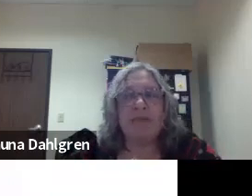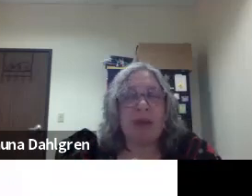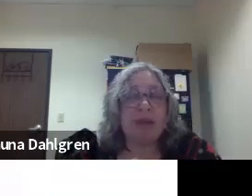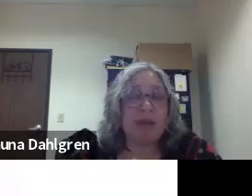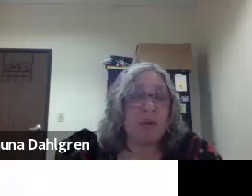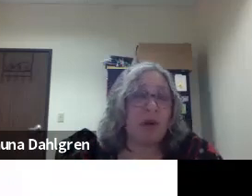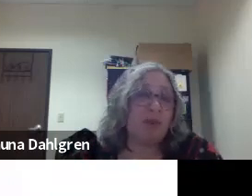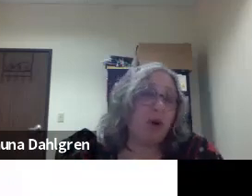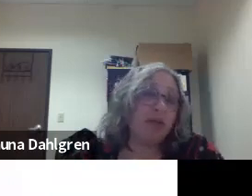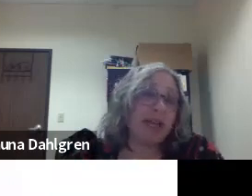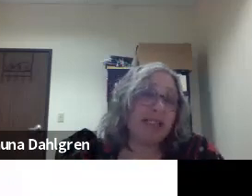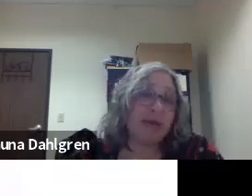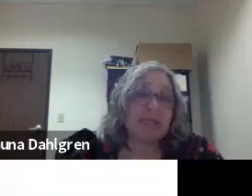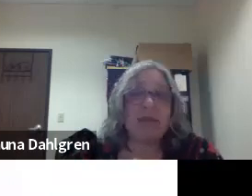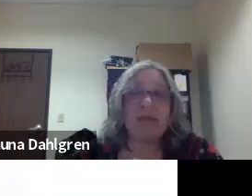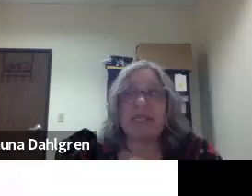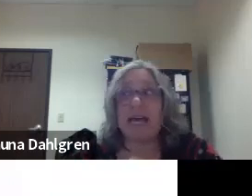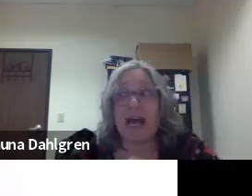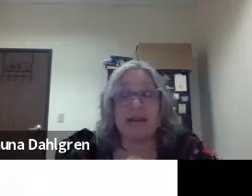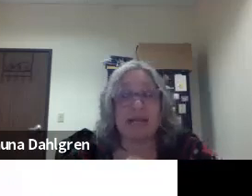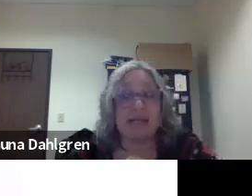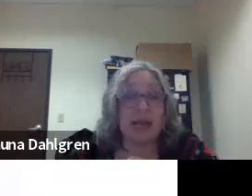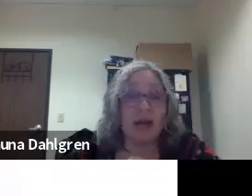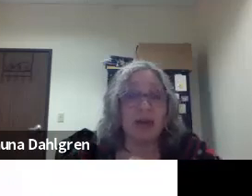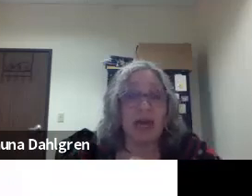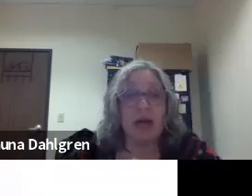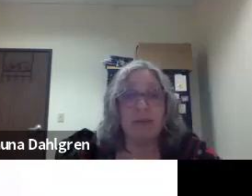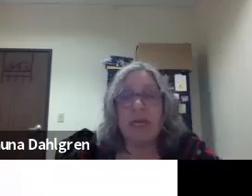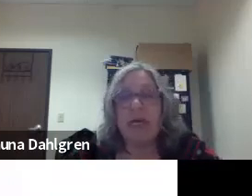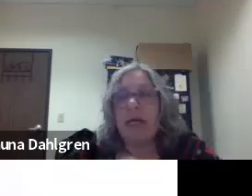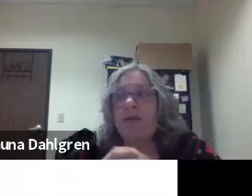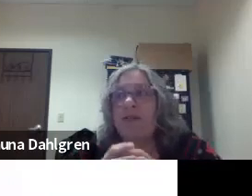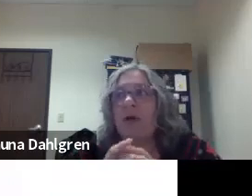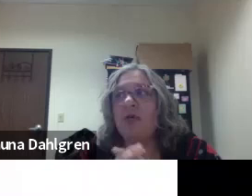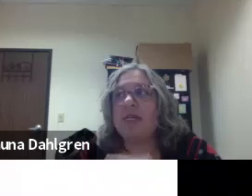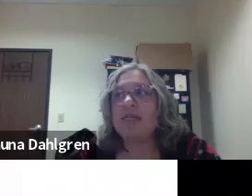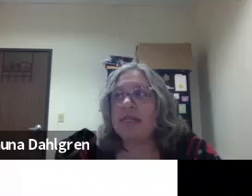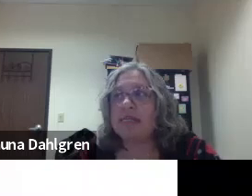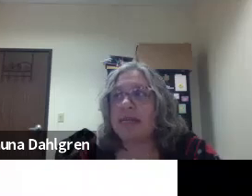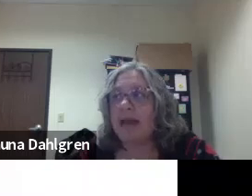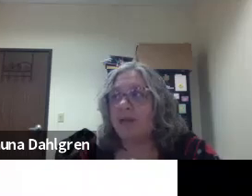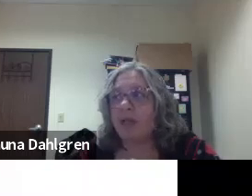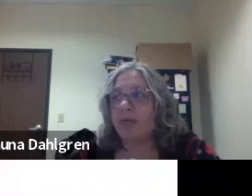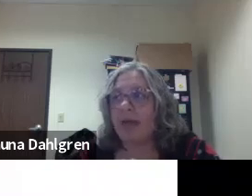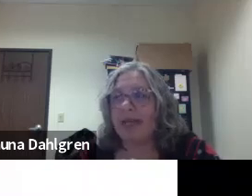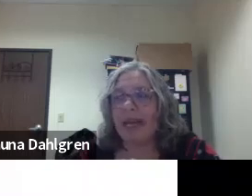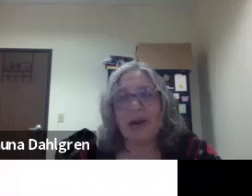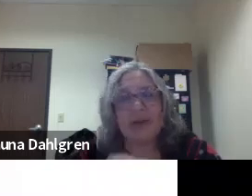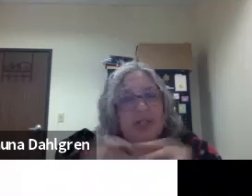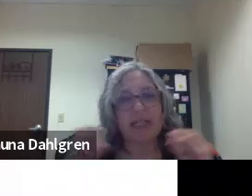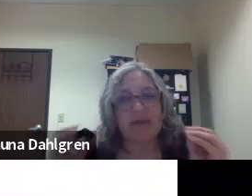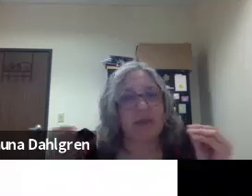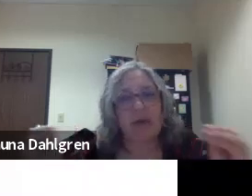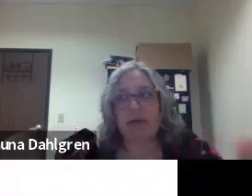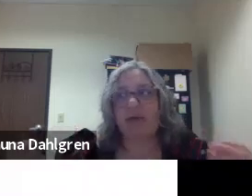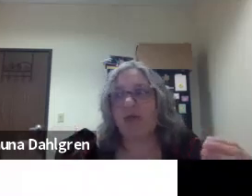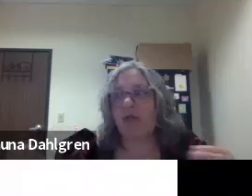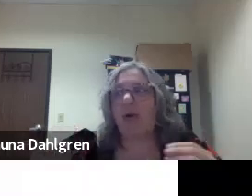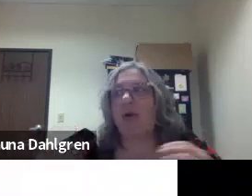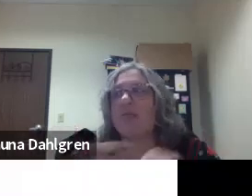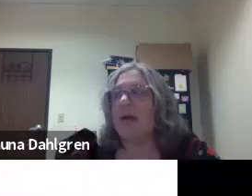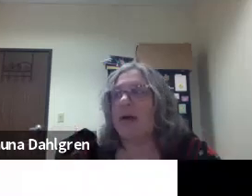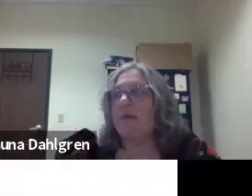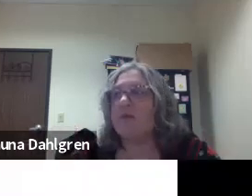But again, maybe the more important thing sometimes is that access to healthcare. So this is Title II and Medicare, and just gives you a